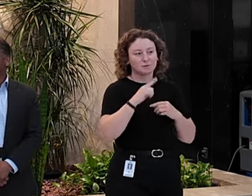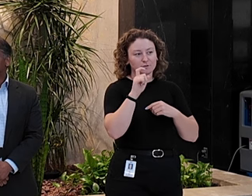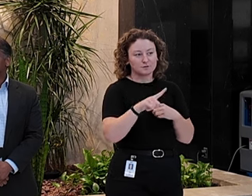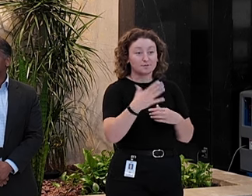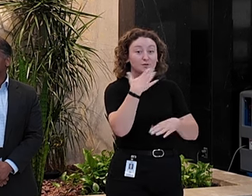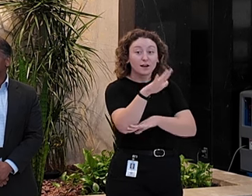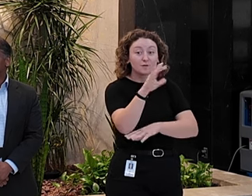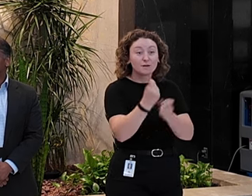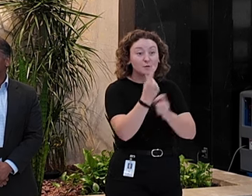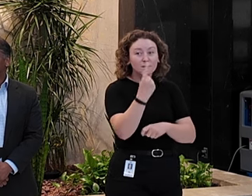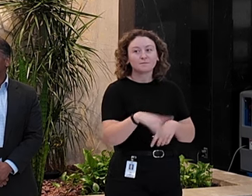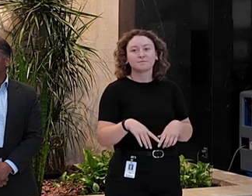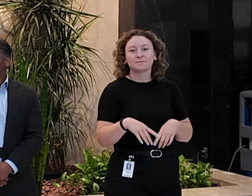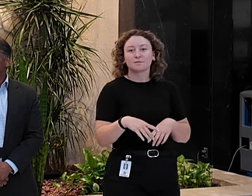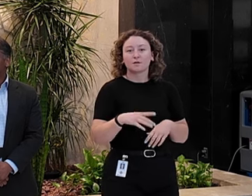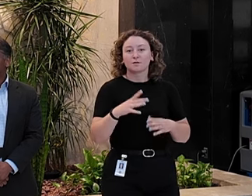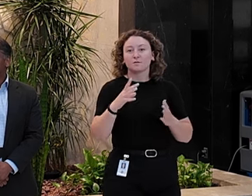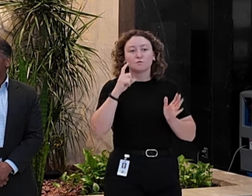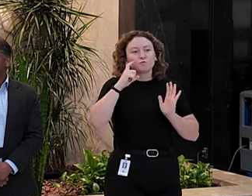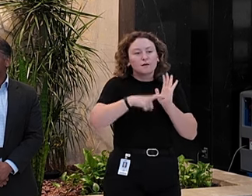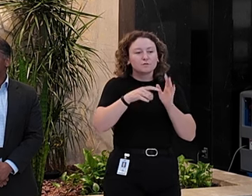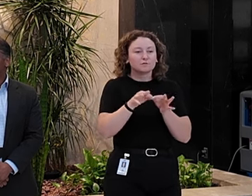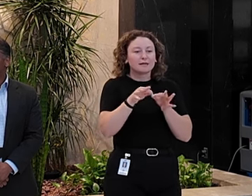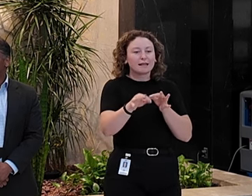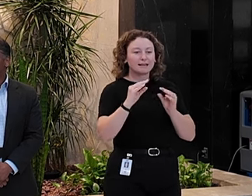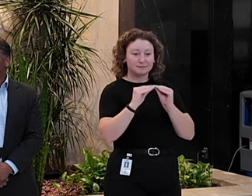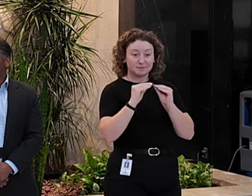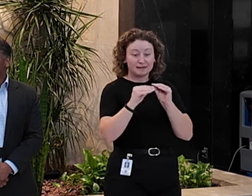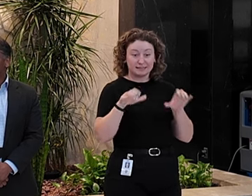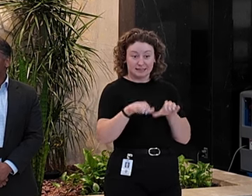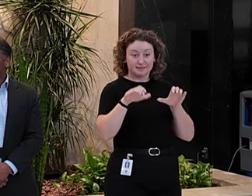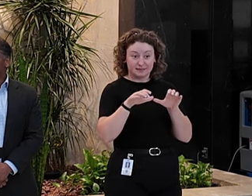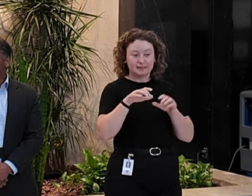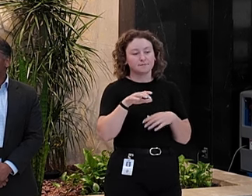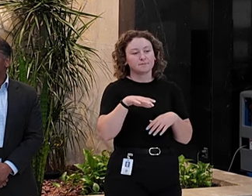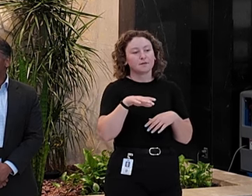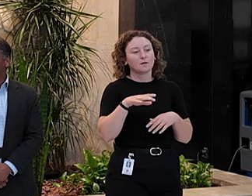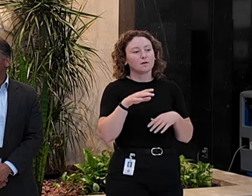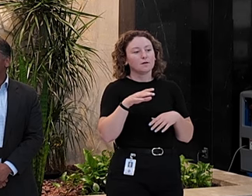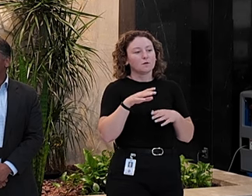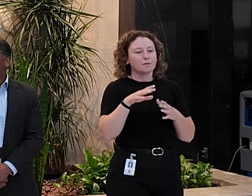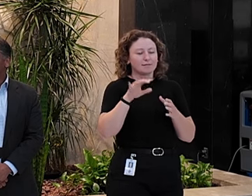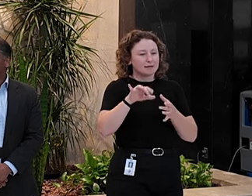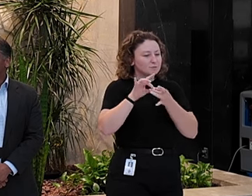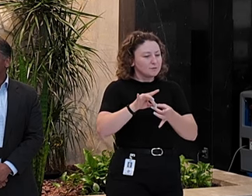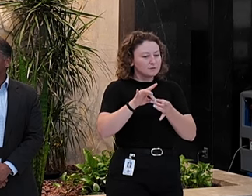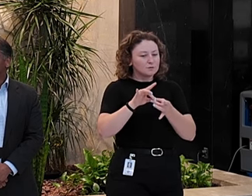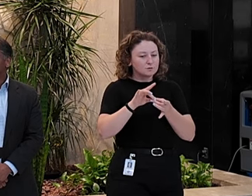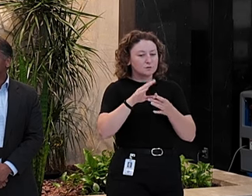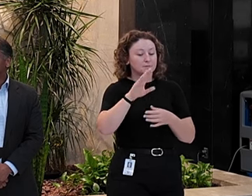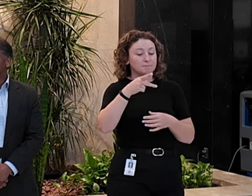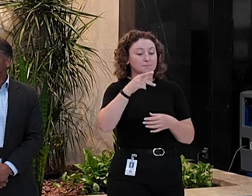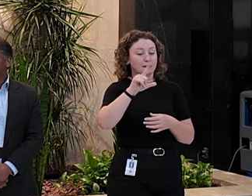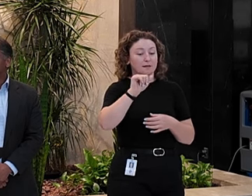Good afternoon, everyone. So in reference to delayed maintenance activity in the sedimentation basins, it's in reference to the plate